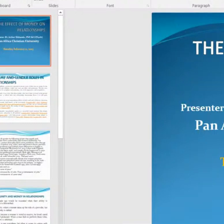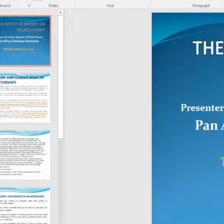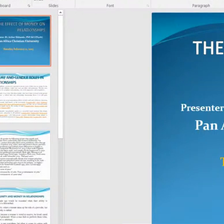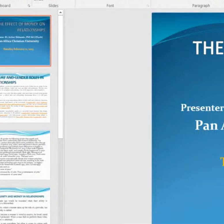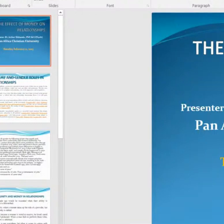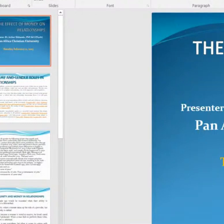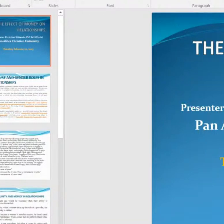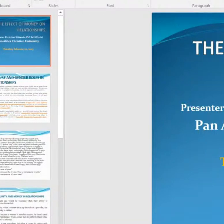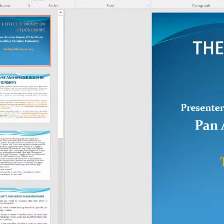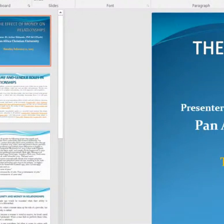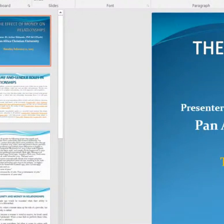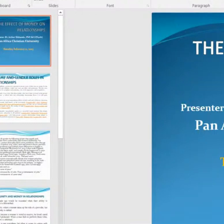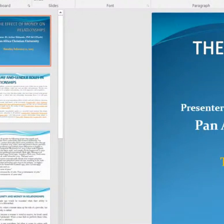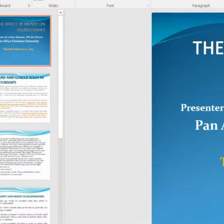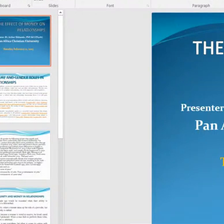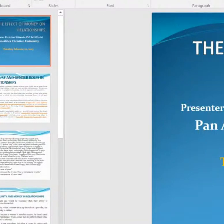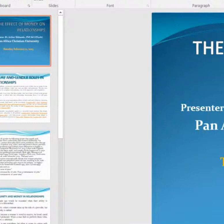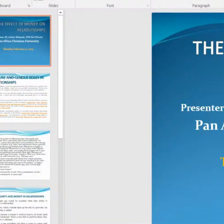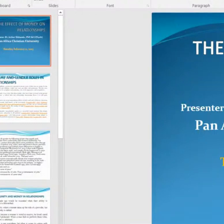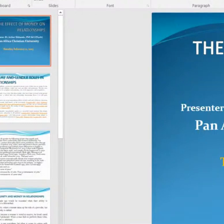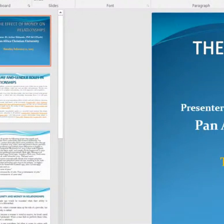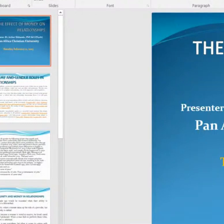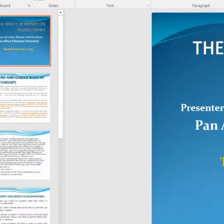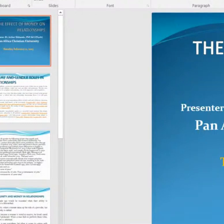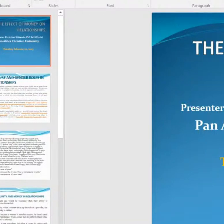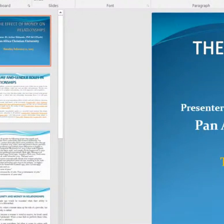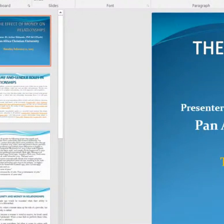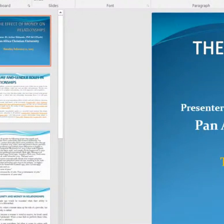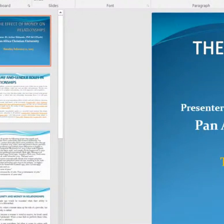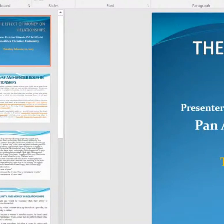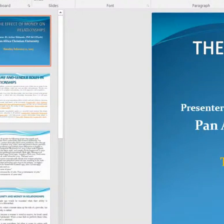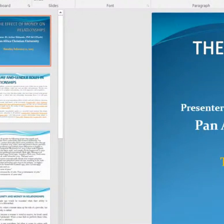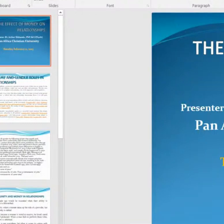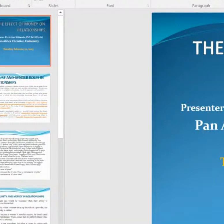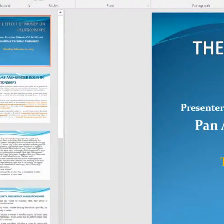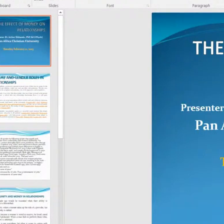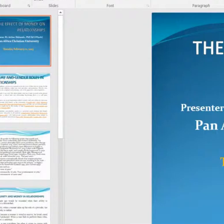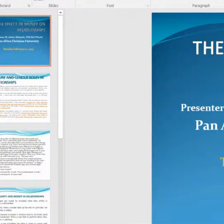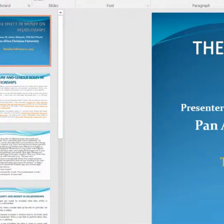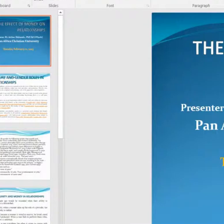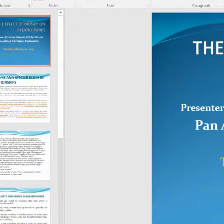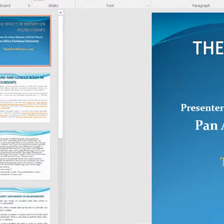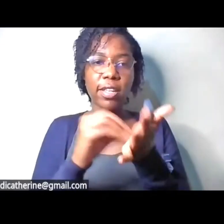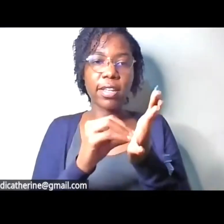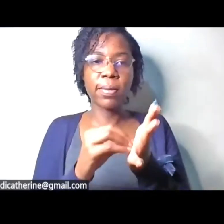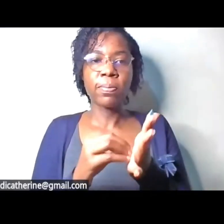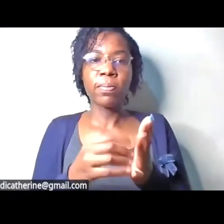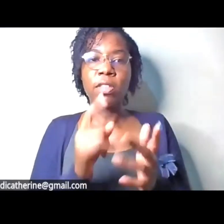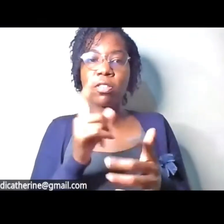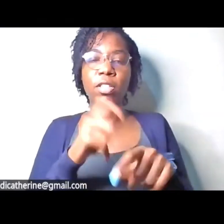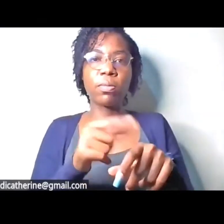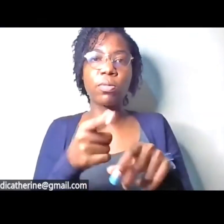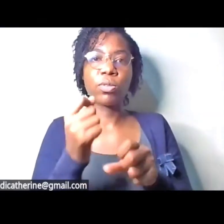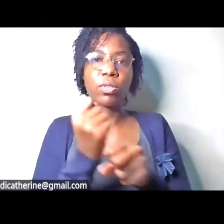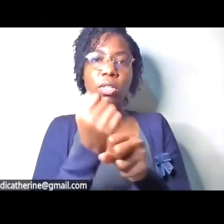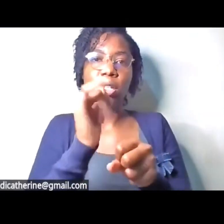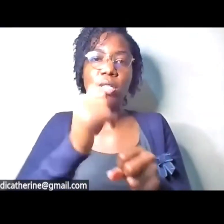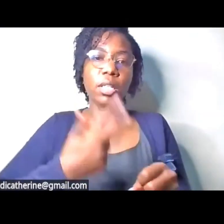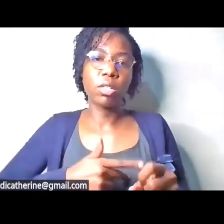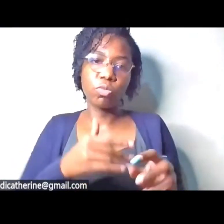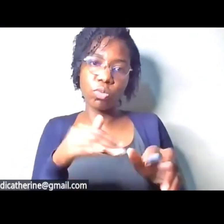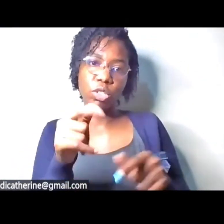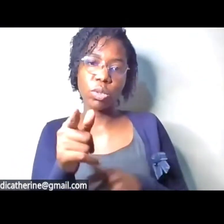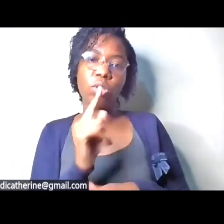make the discussion, the webinar, fairly interactive for that matter. Grace? So you can put your questions on